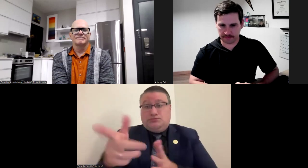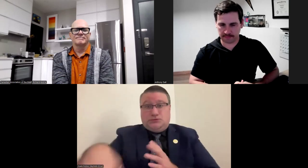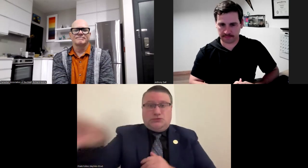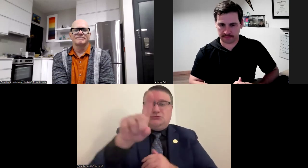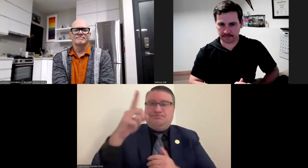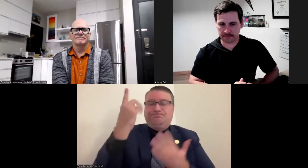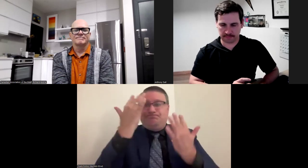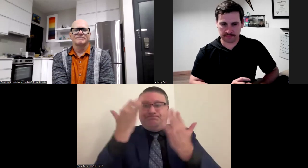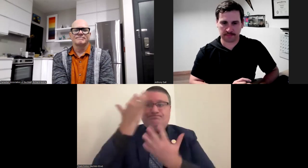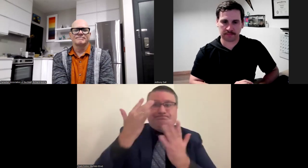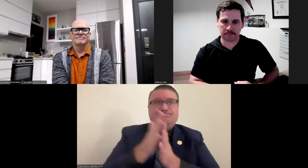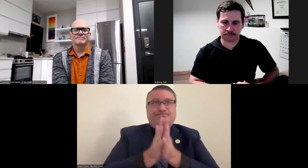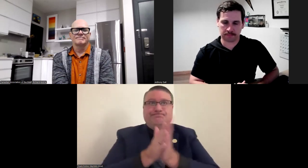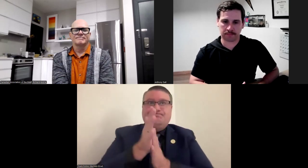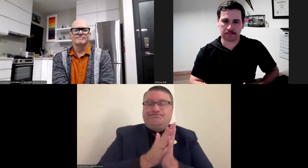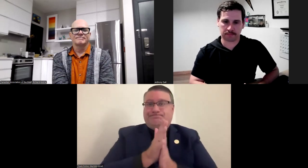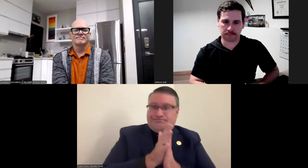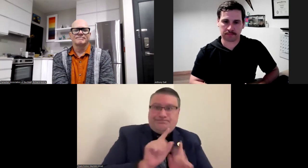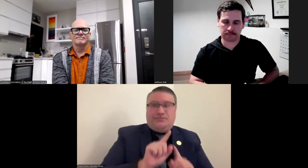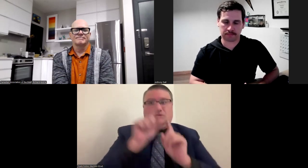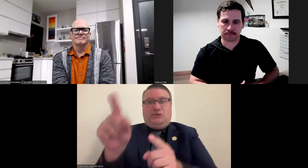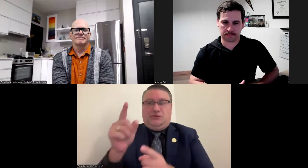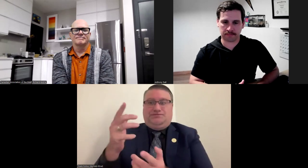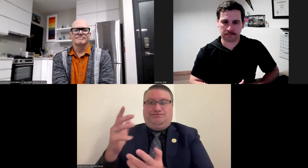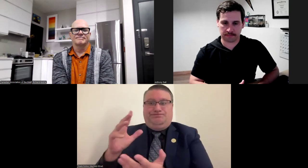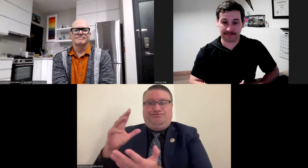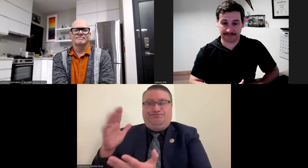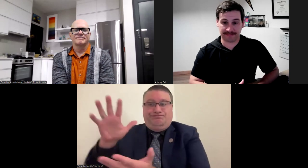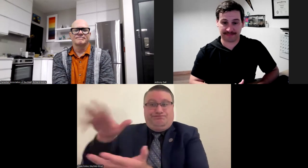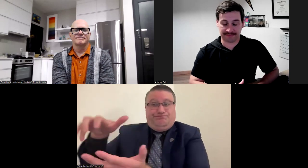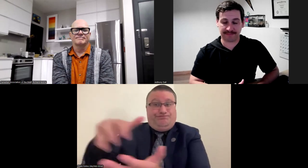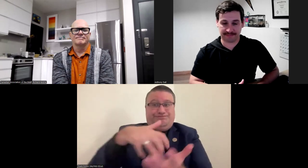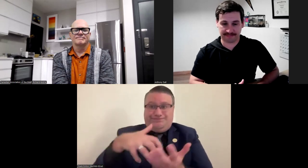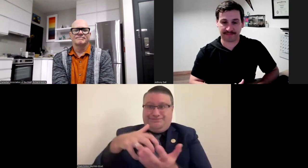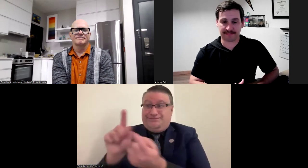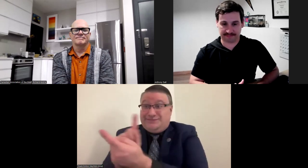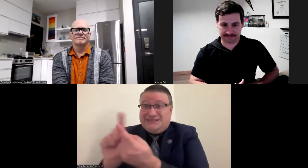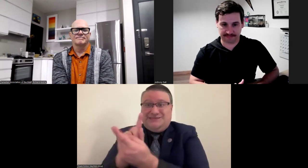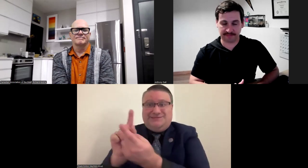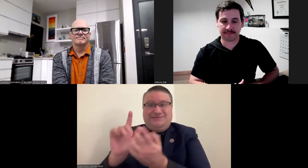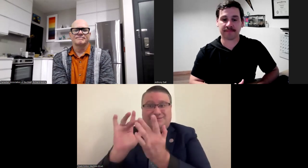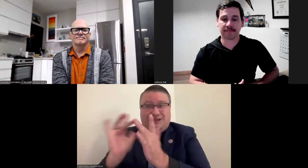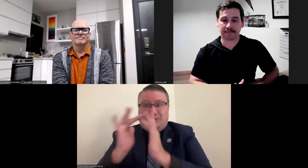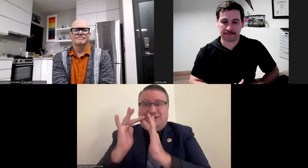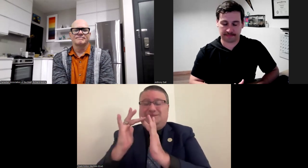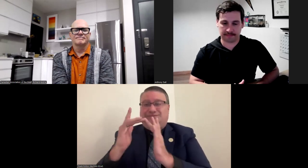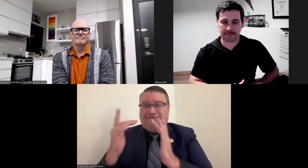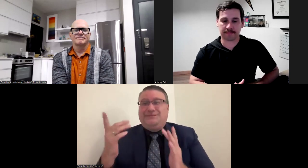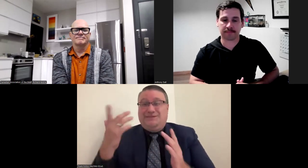information will start to go out. And hopefully folks will consider attending to Congress and reaping the rewards and the